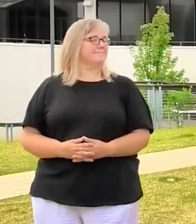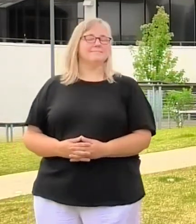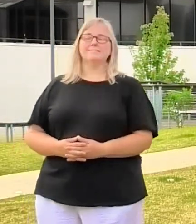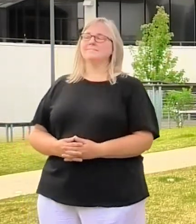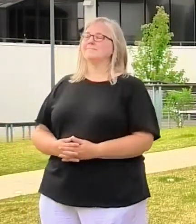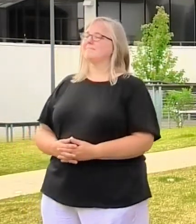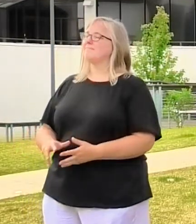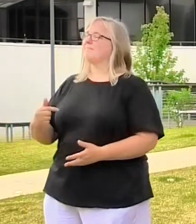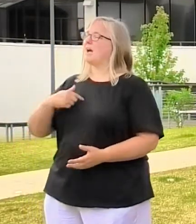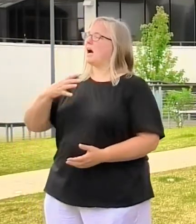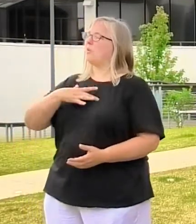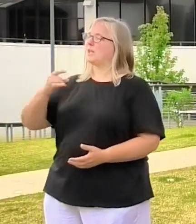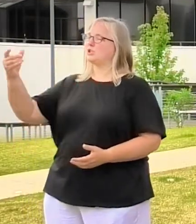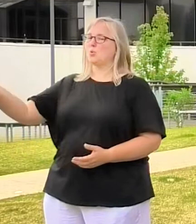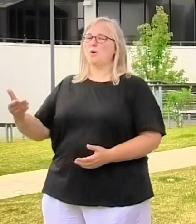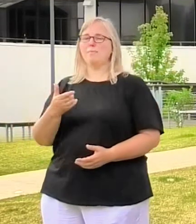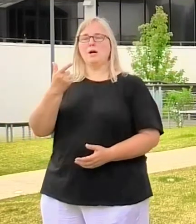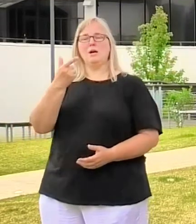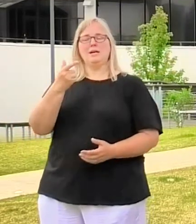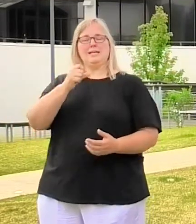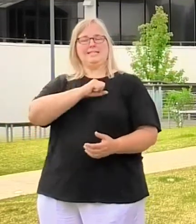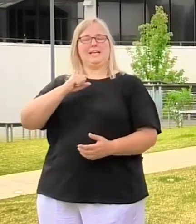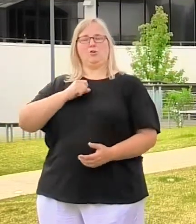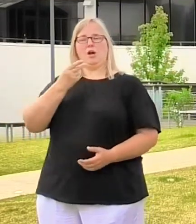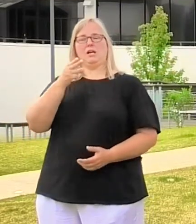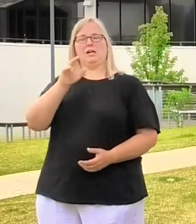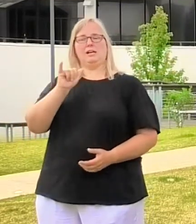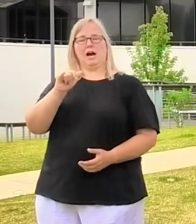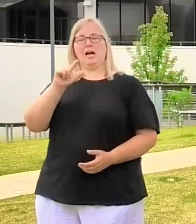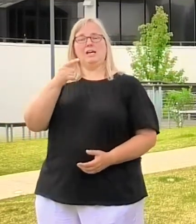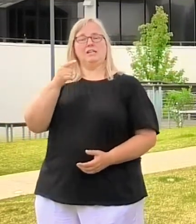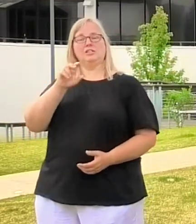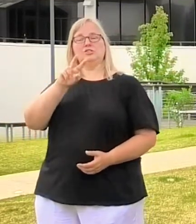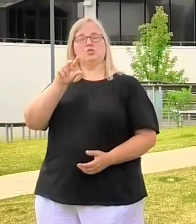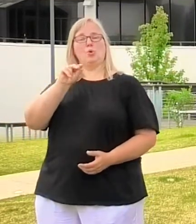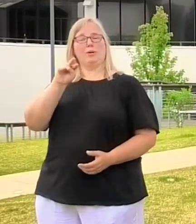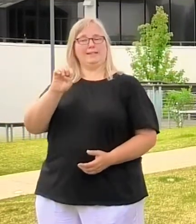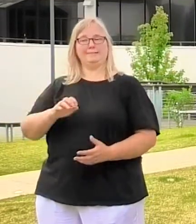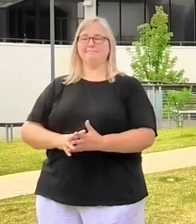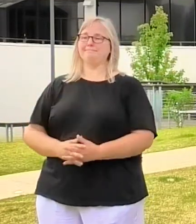And I'd like to welcome Senator Guy Gazzone.